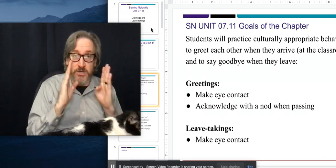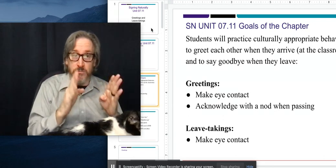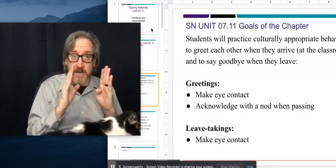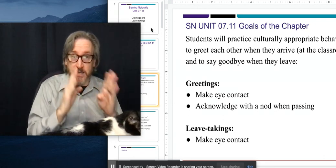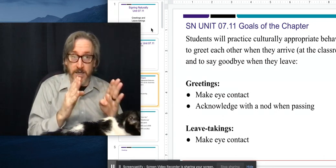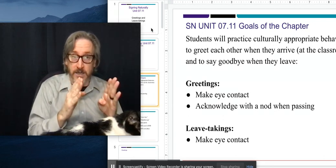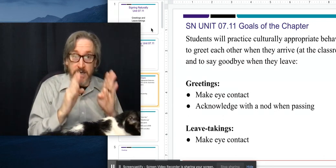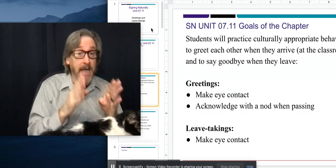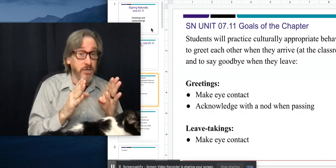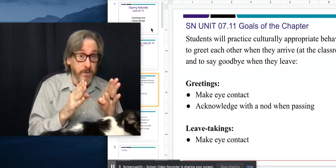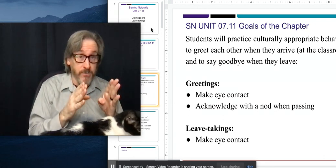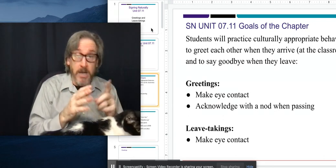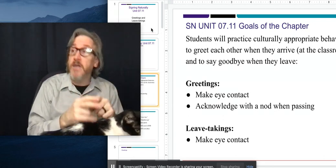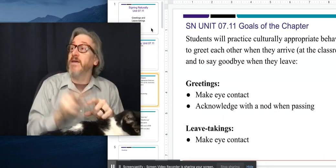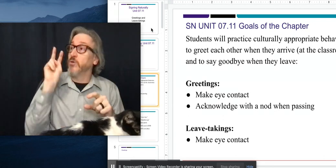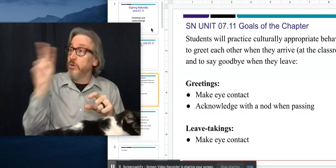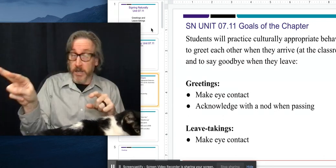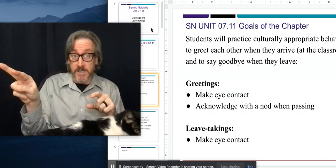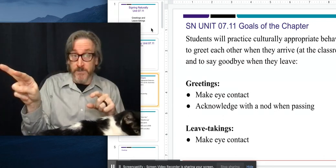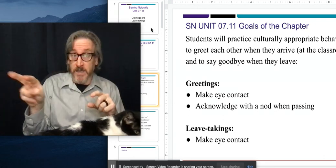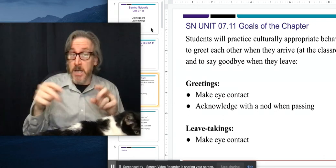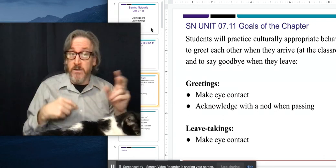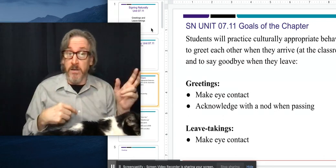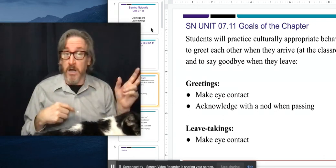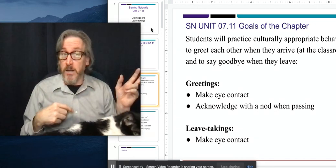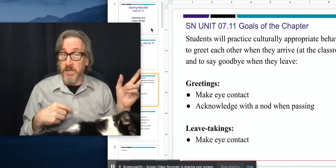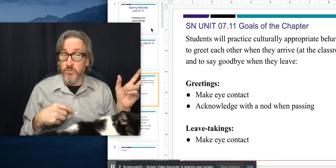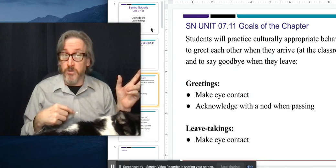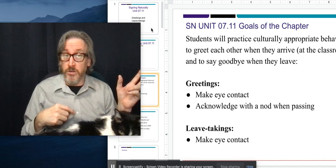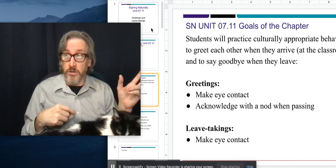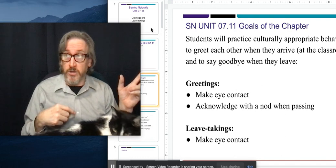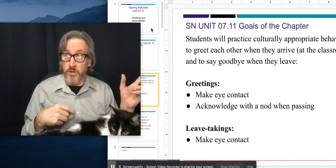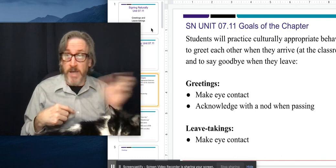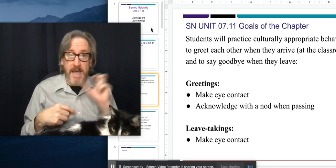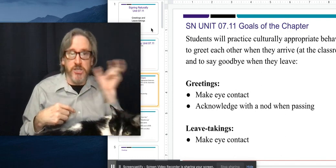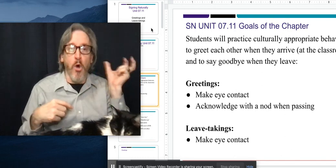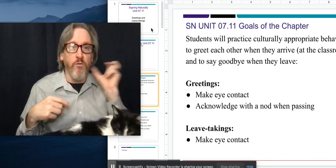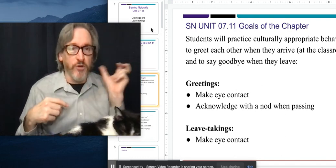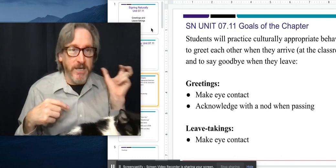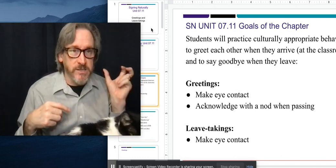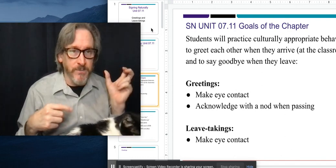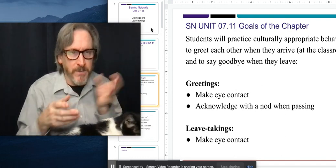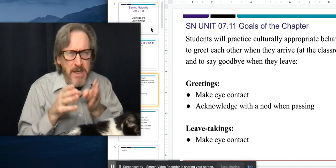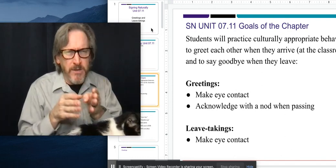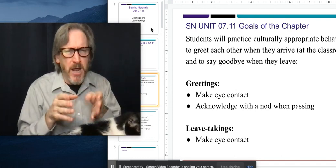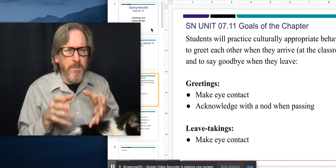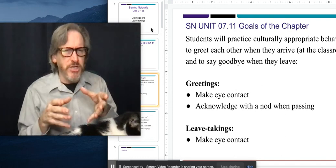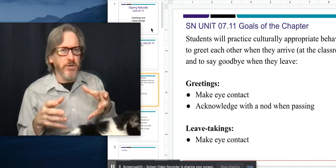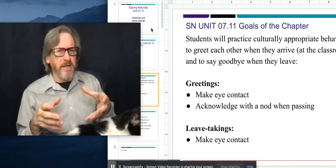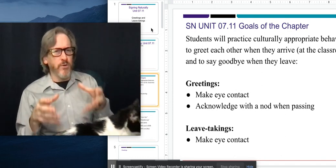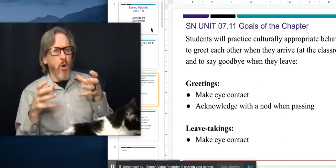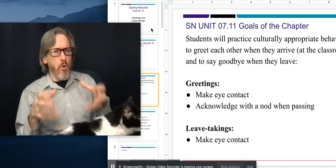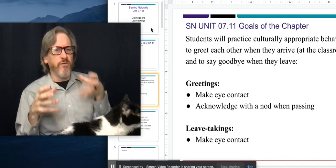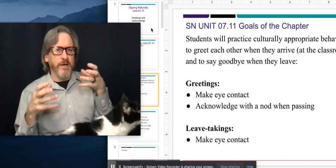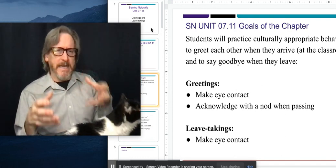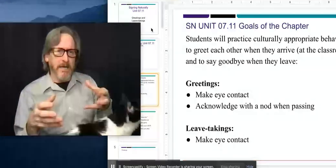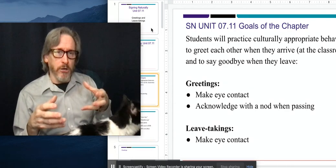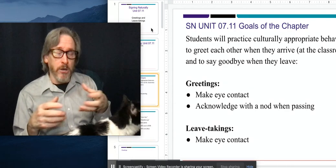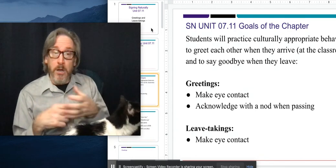has to be directly engaged with, right? They have to look at something. You can't just overhear something. Think about how much in your life